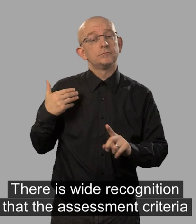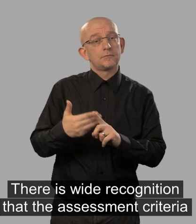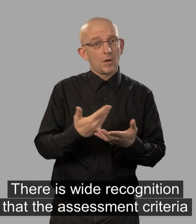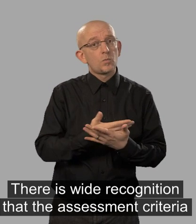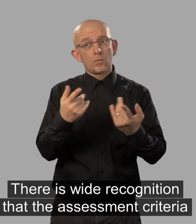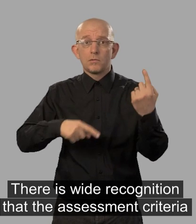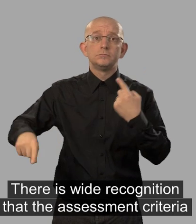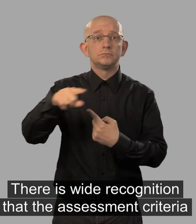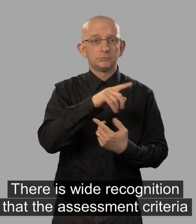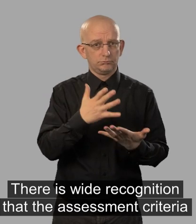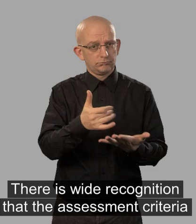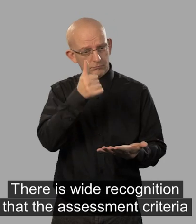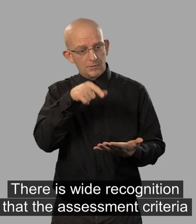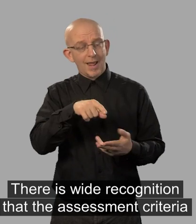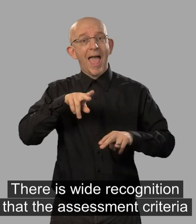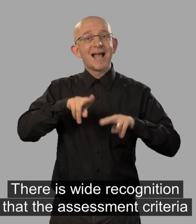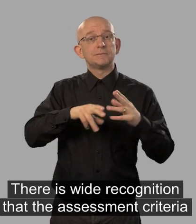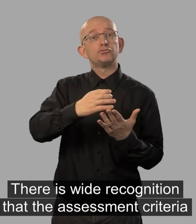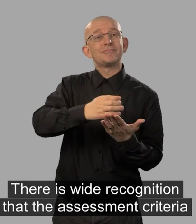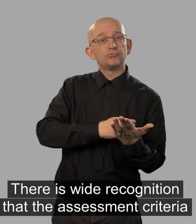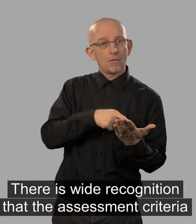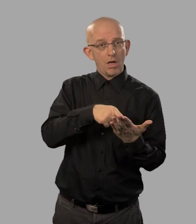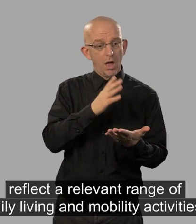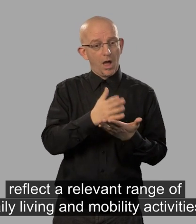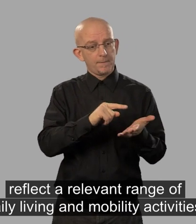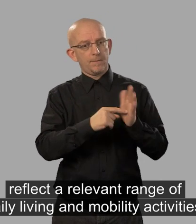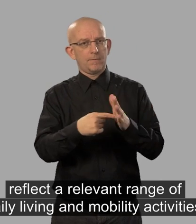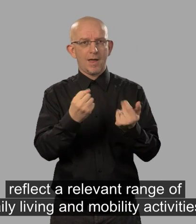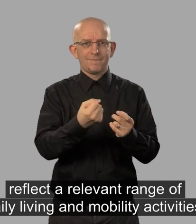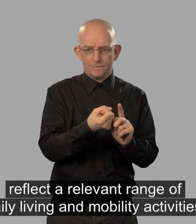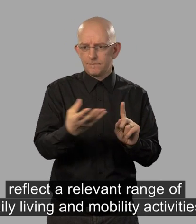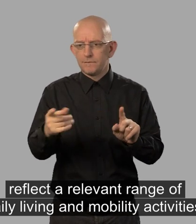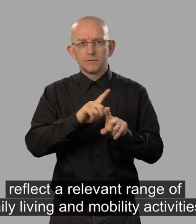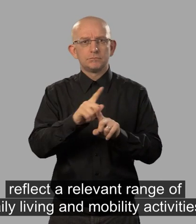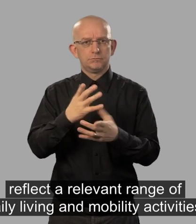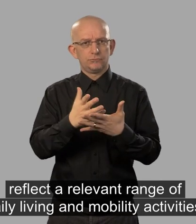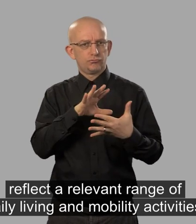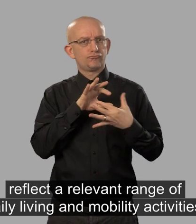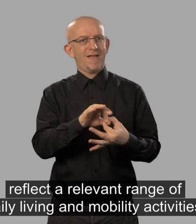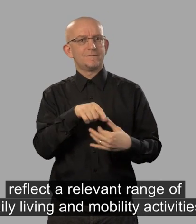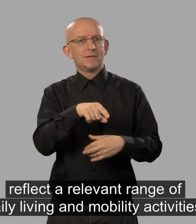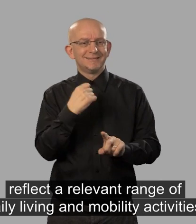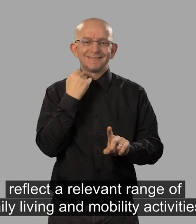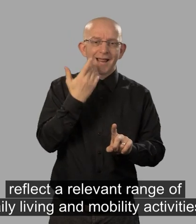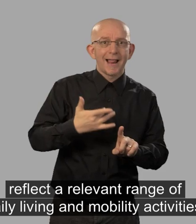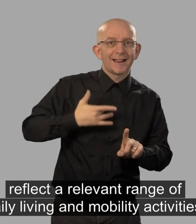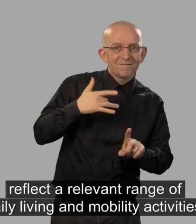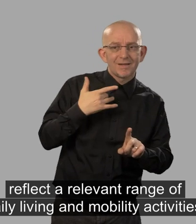There is wide recognition that the assessment criteria reflect a relevant range of daily living and mobility